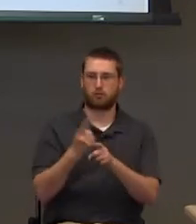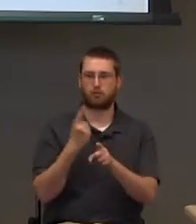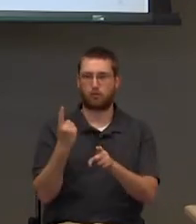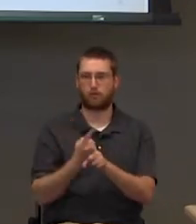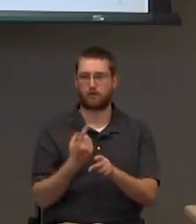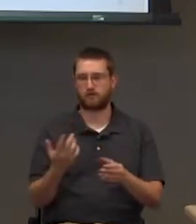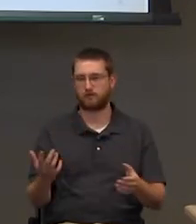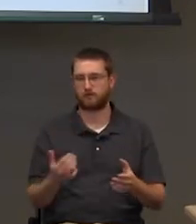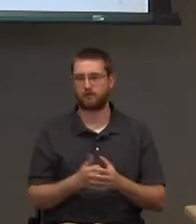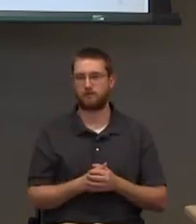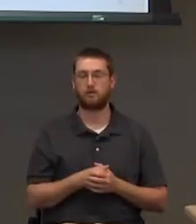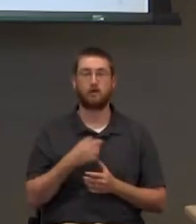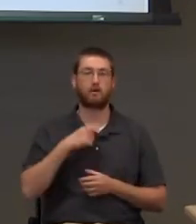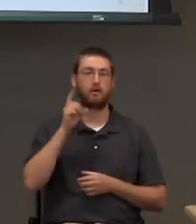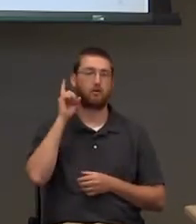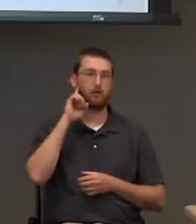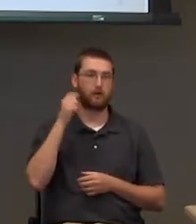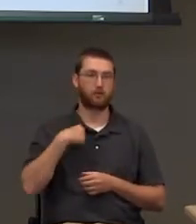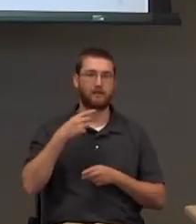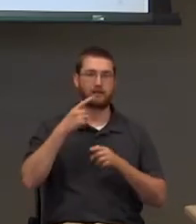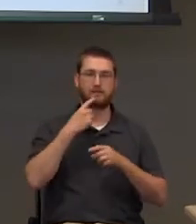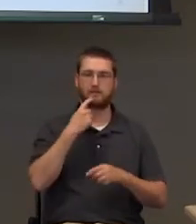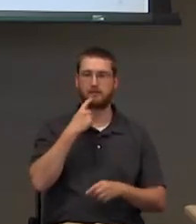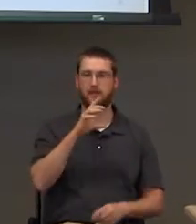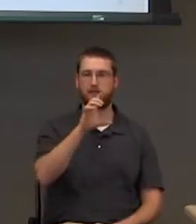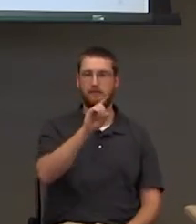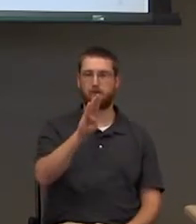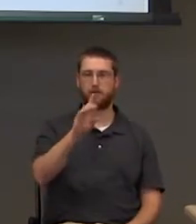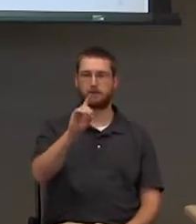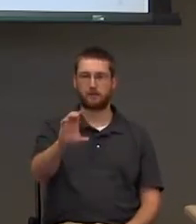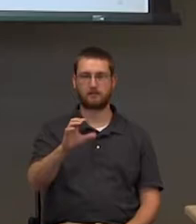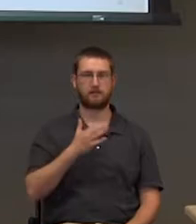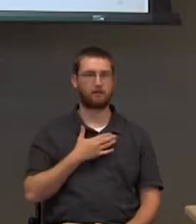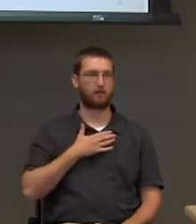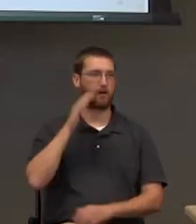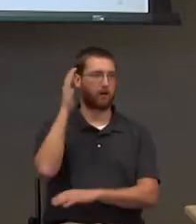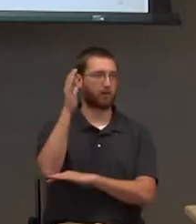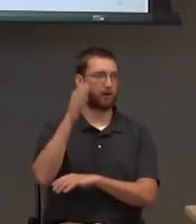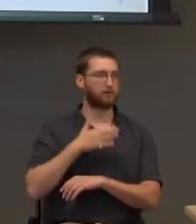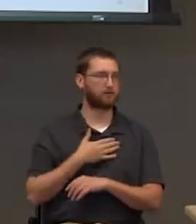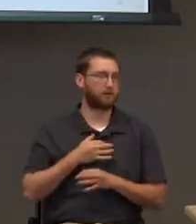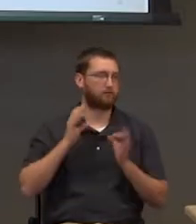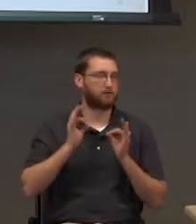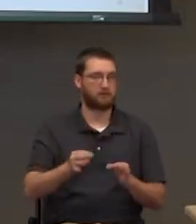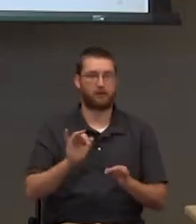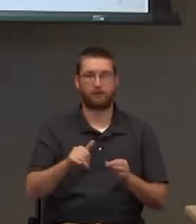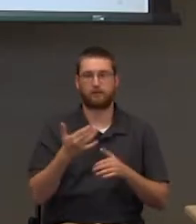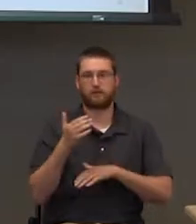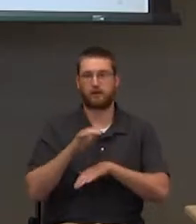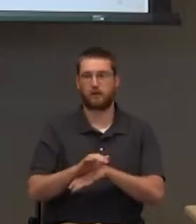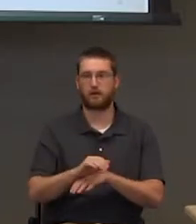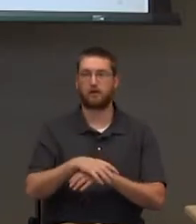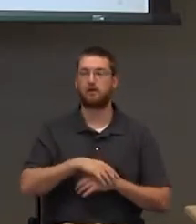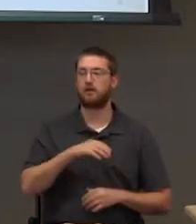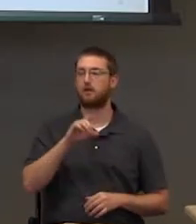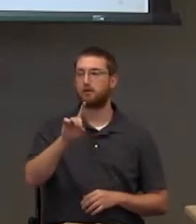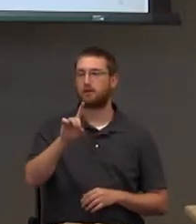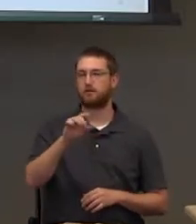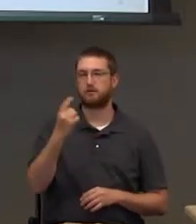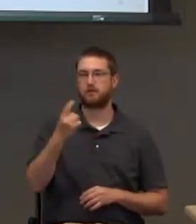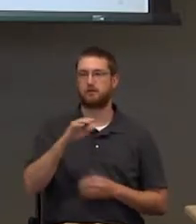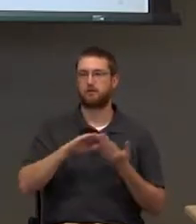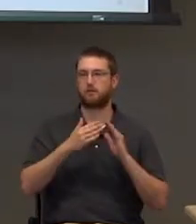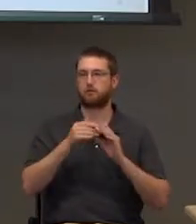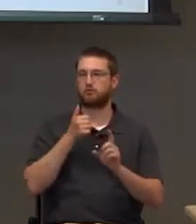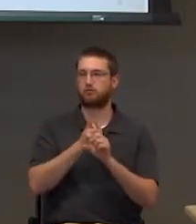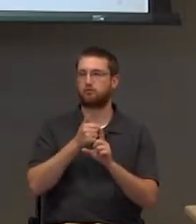appropriate. You're going to hear me say DVDC because this is my presentation, and that's just the way it's going to go for tonight. But I will say this is something that